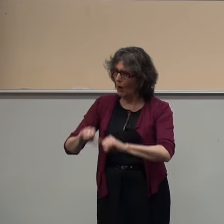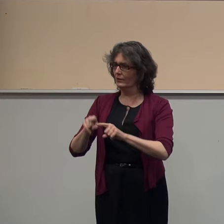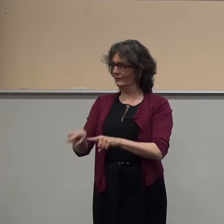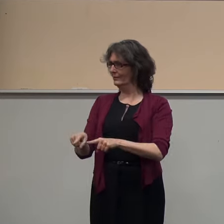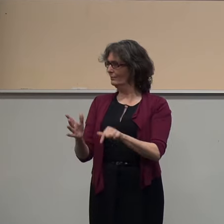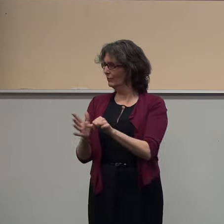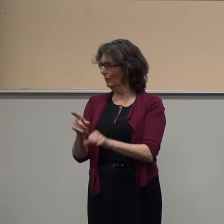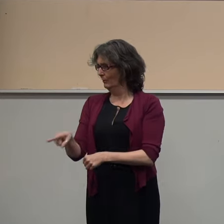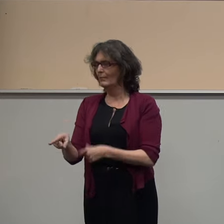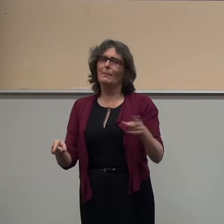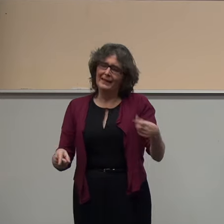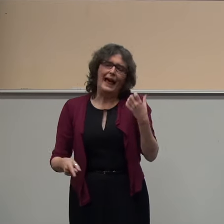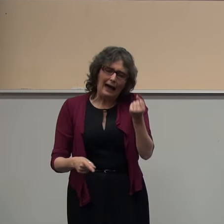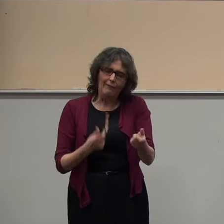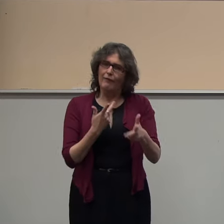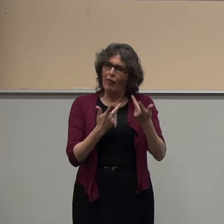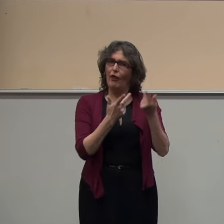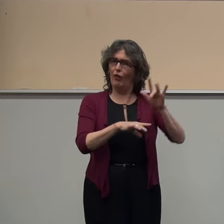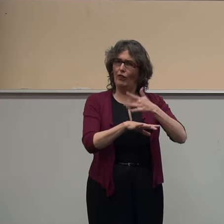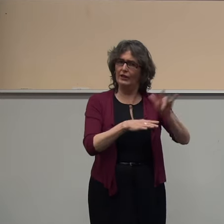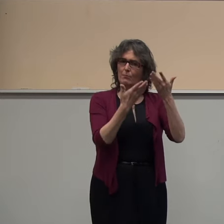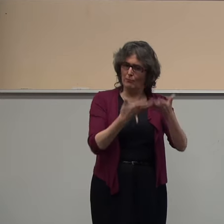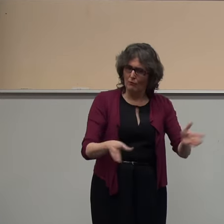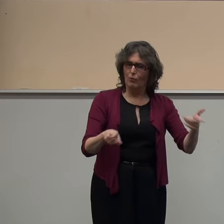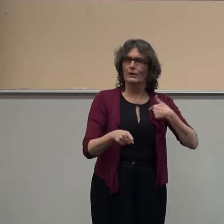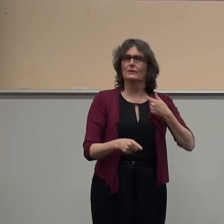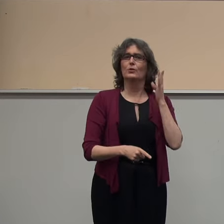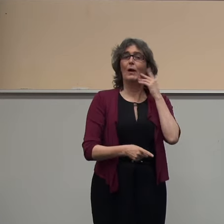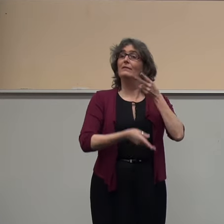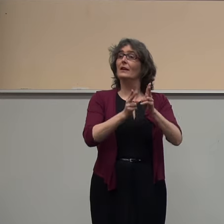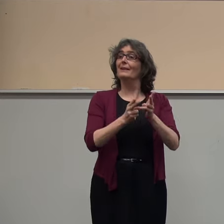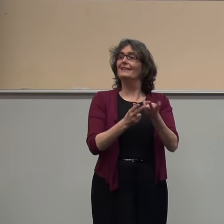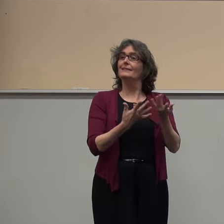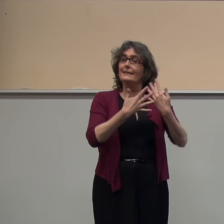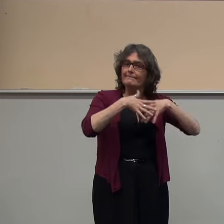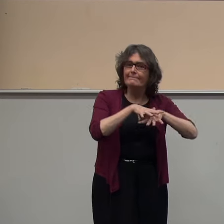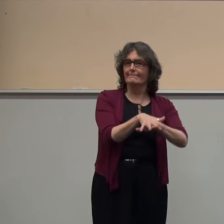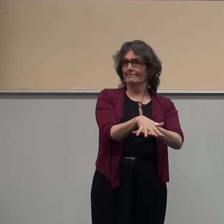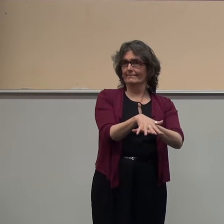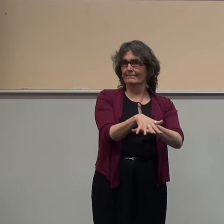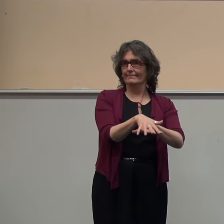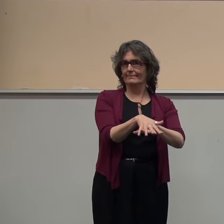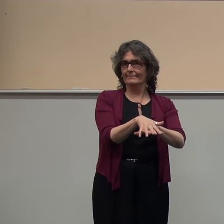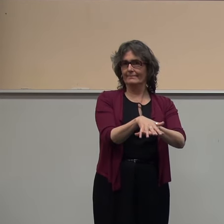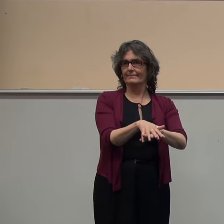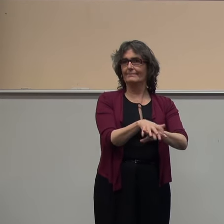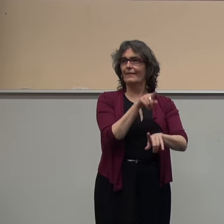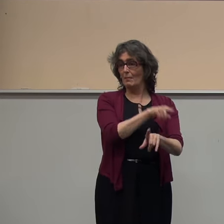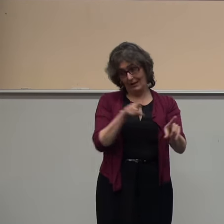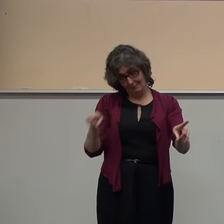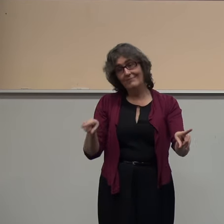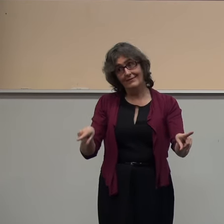and integrate them into the show more and all that kind of stuff. So it's the worst model, but it is the most prevalent model, and it's the one that the most money is thrown